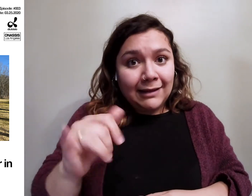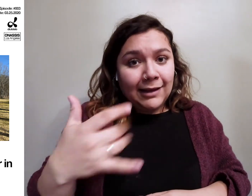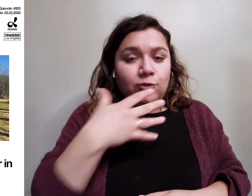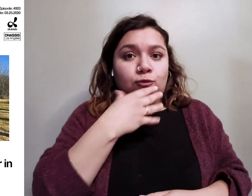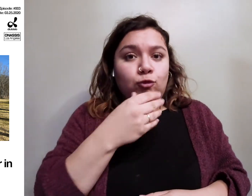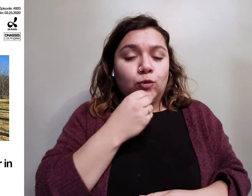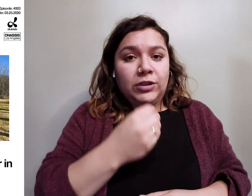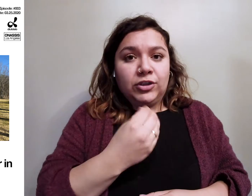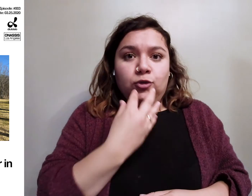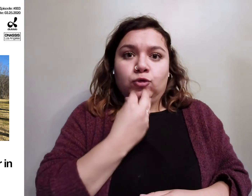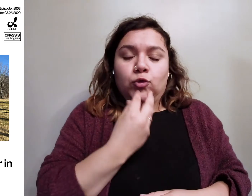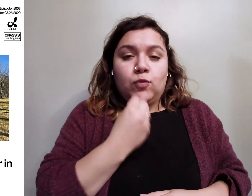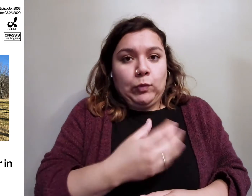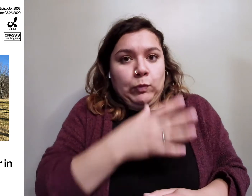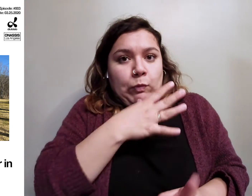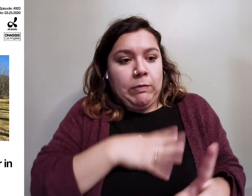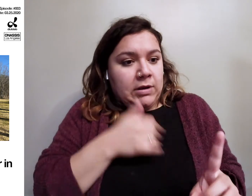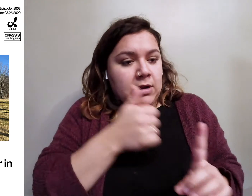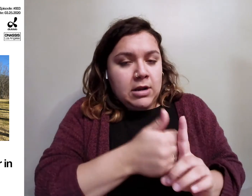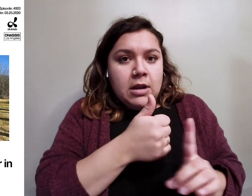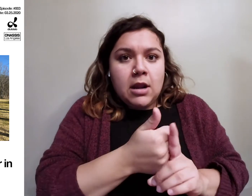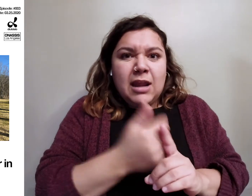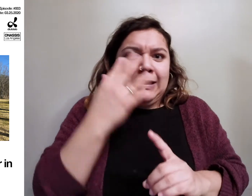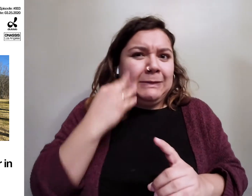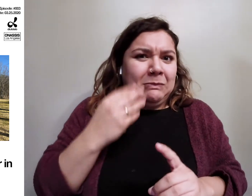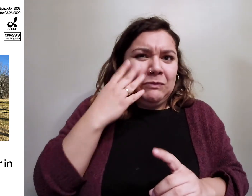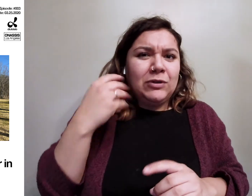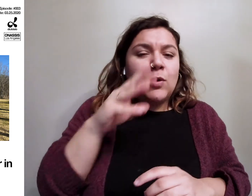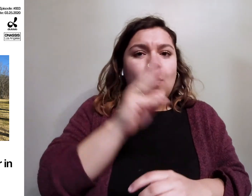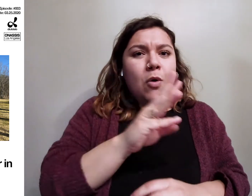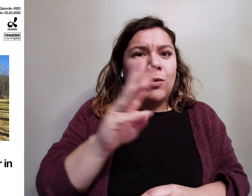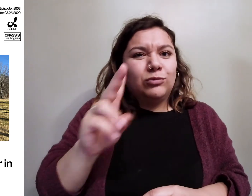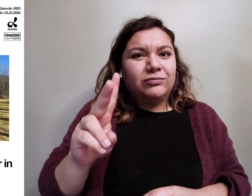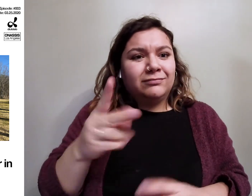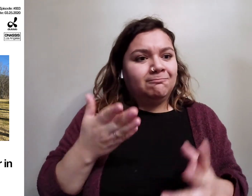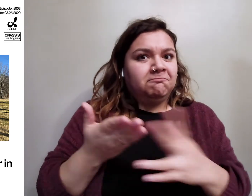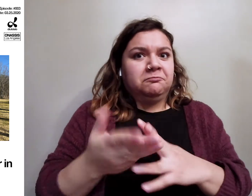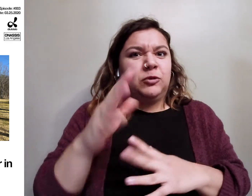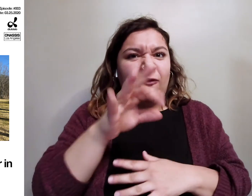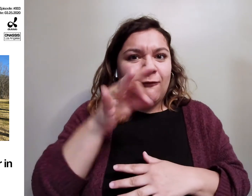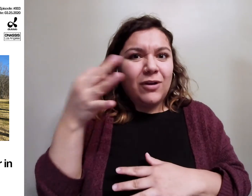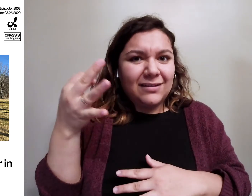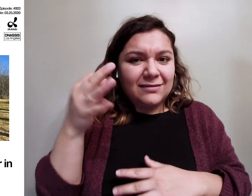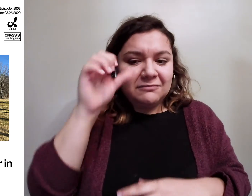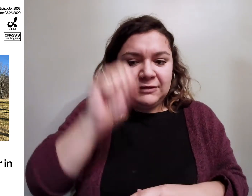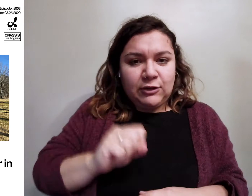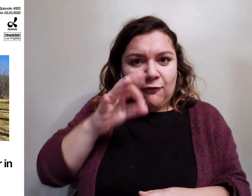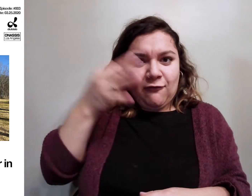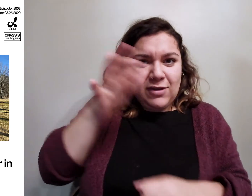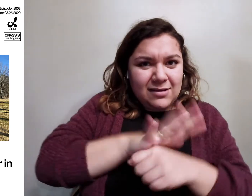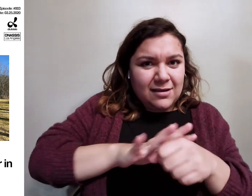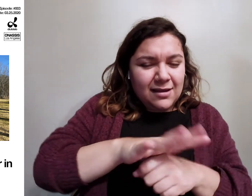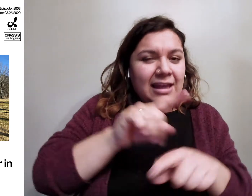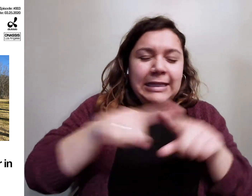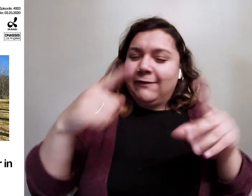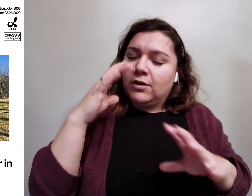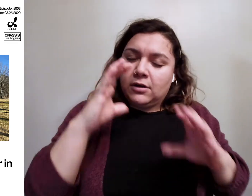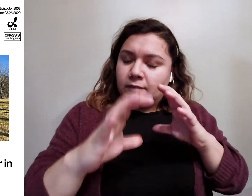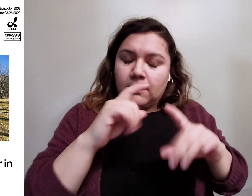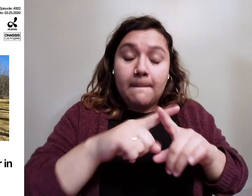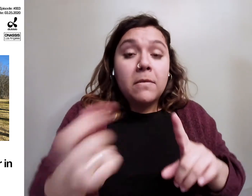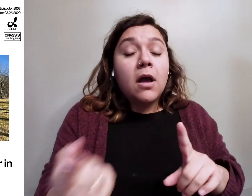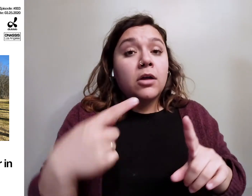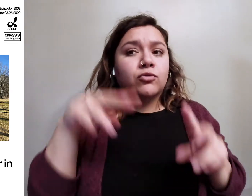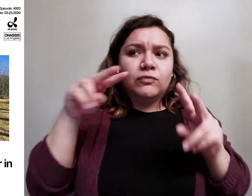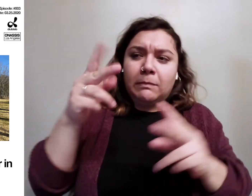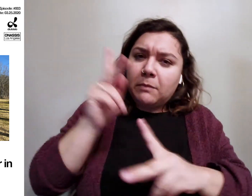women in the south of France going through World War II, and so that's a whole other conversation. But I think that you look at people who have